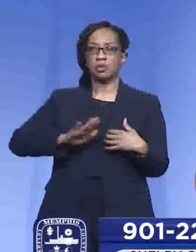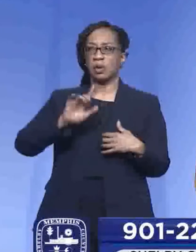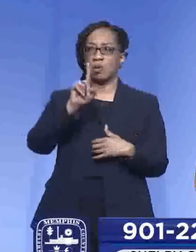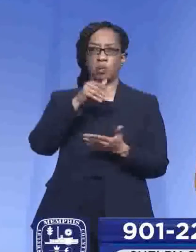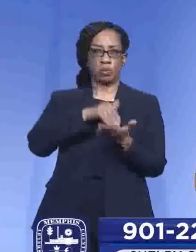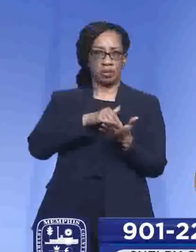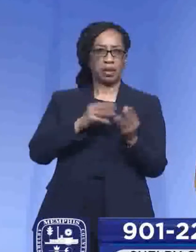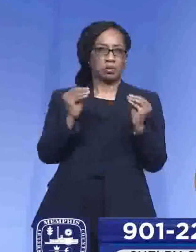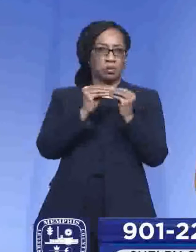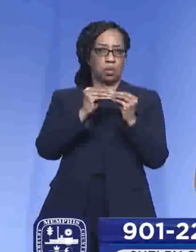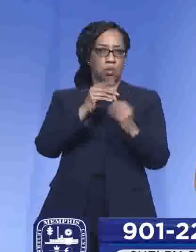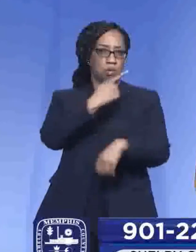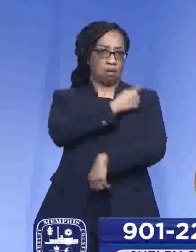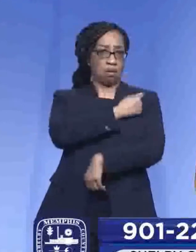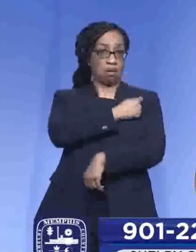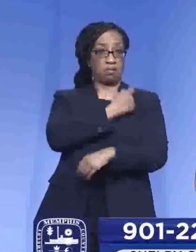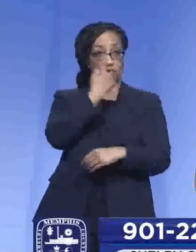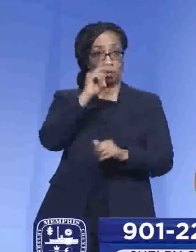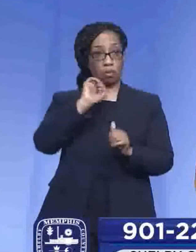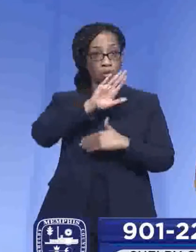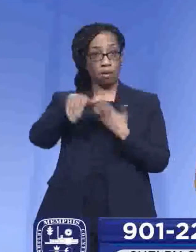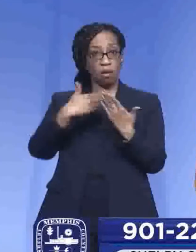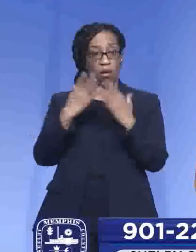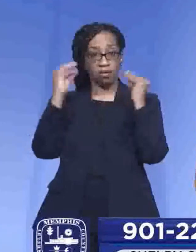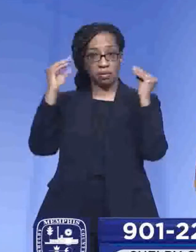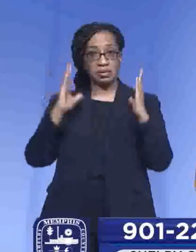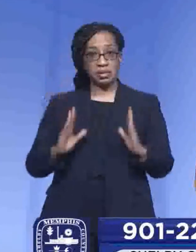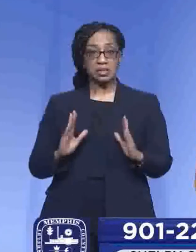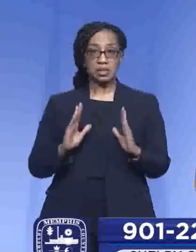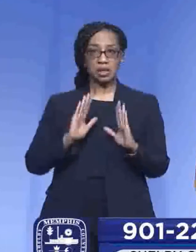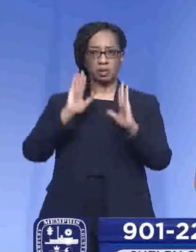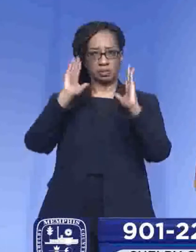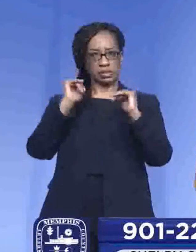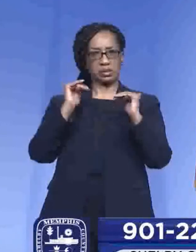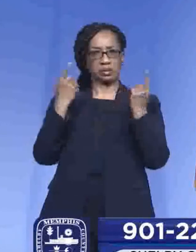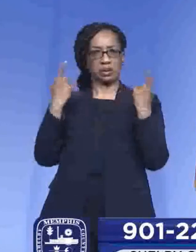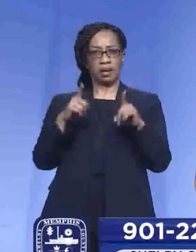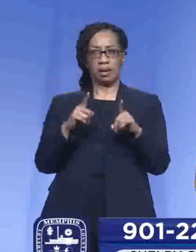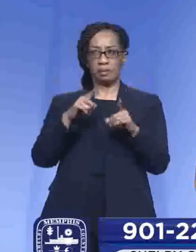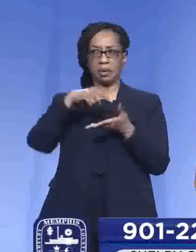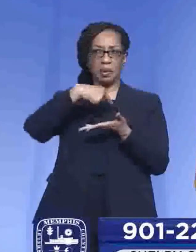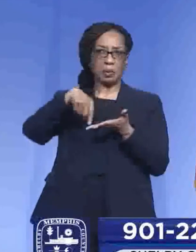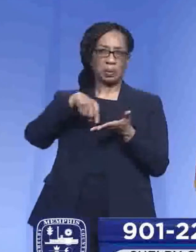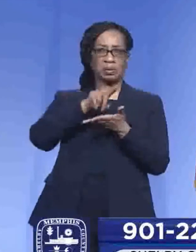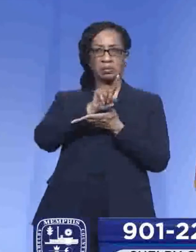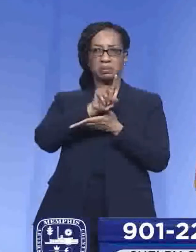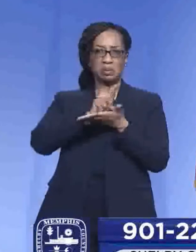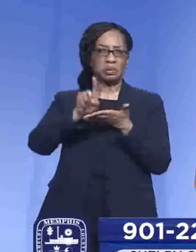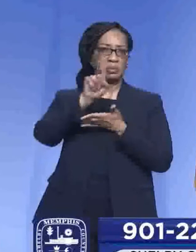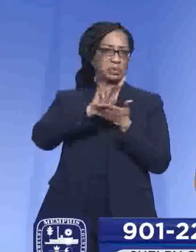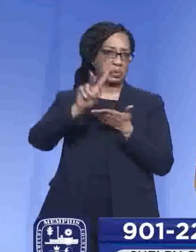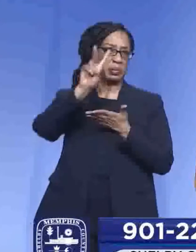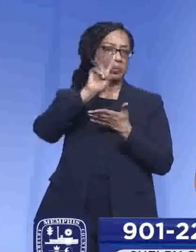doses we'll have to do to reach all of the teachers. We anticipate trying to get that done in the next week or two.